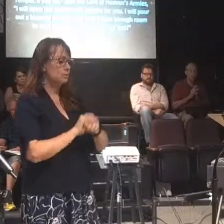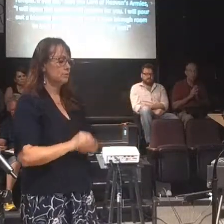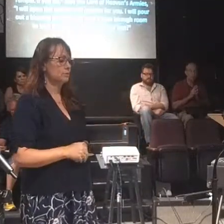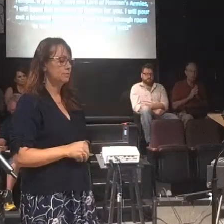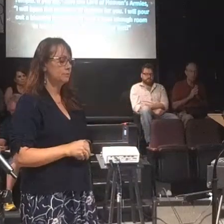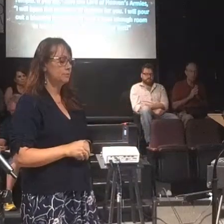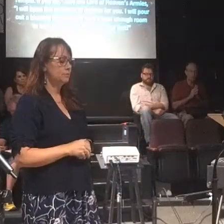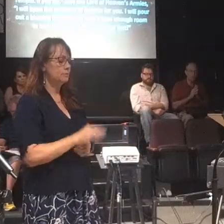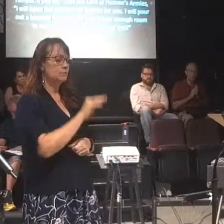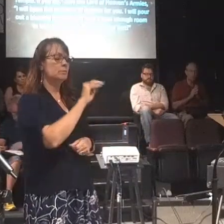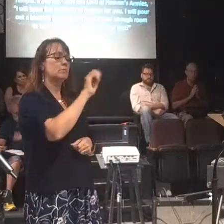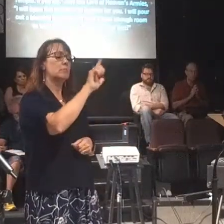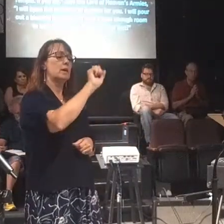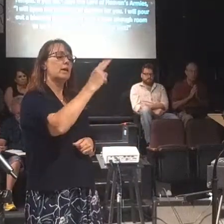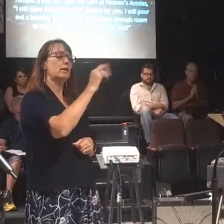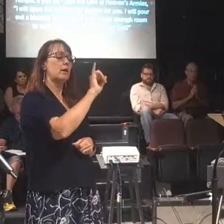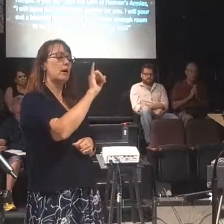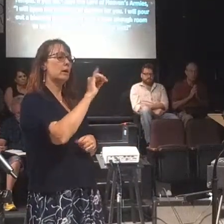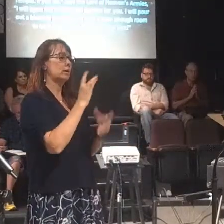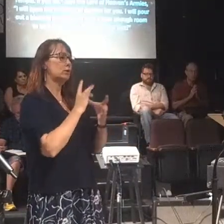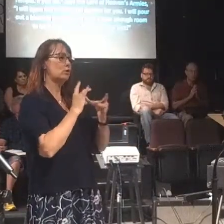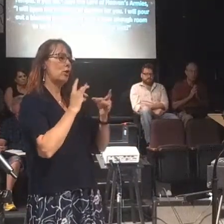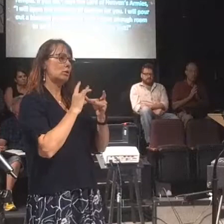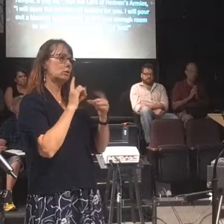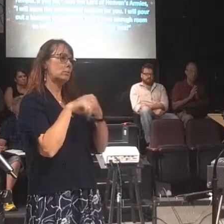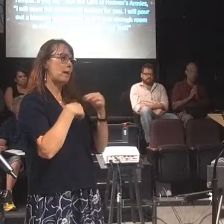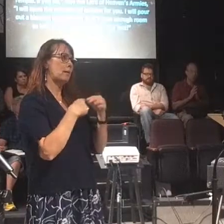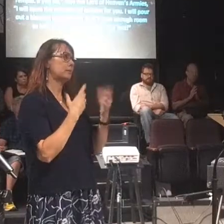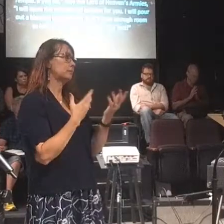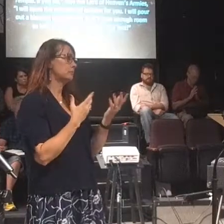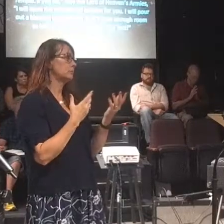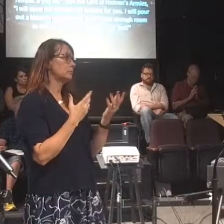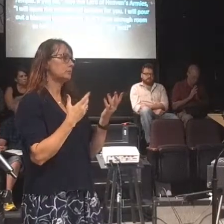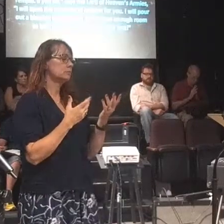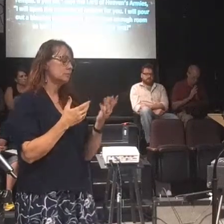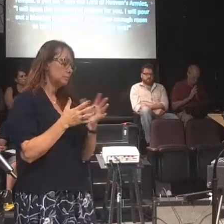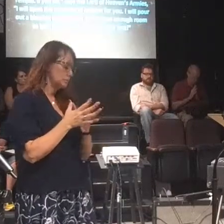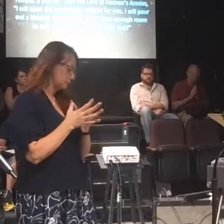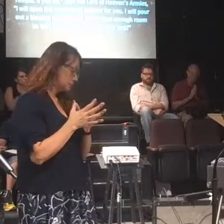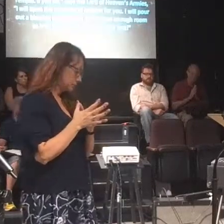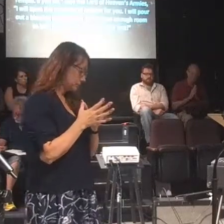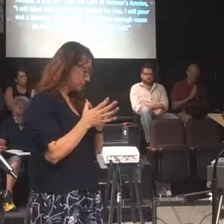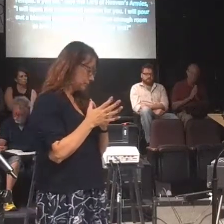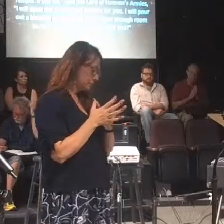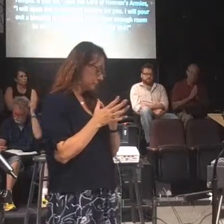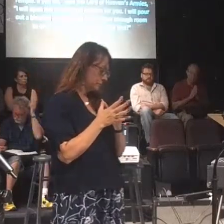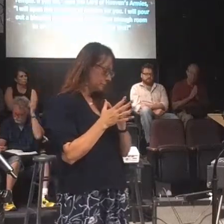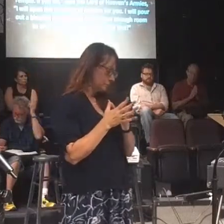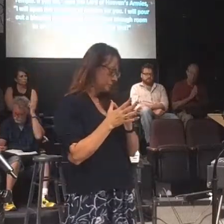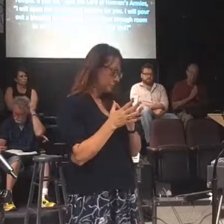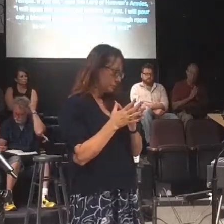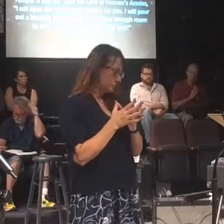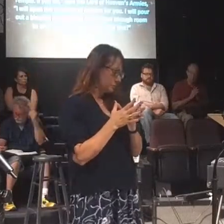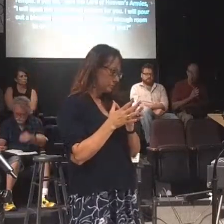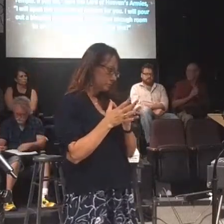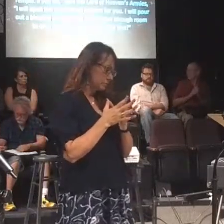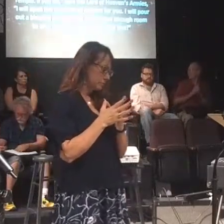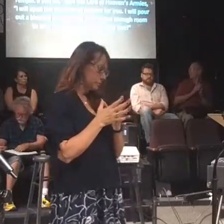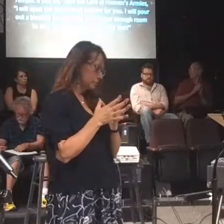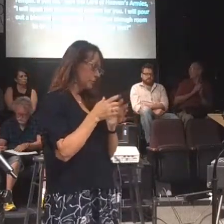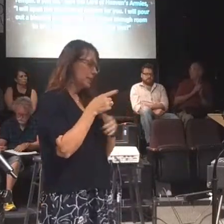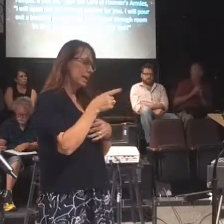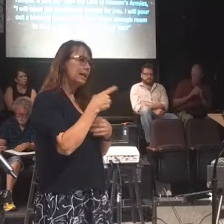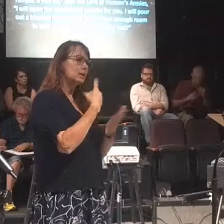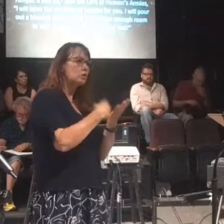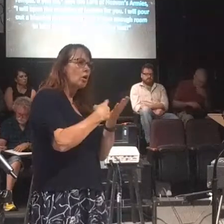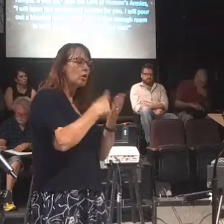He talks about, he jumps through sort of through the temporary all-inness and not all-inness, that